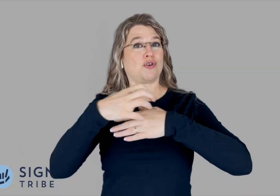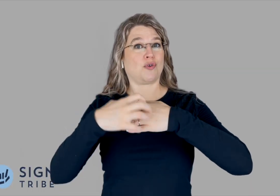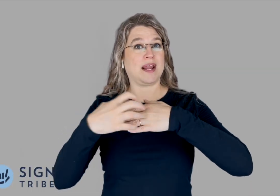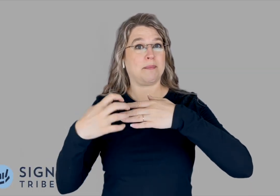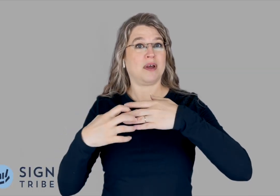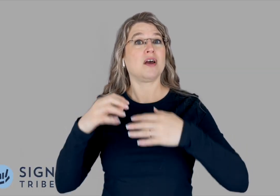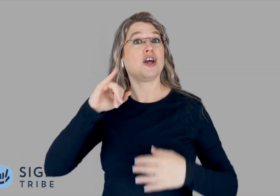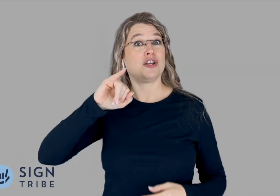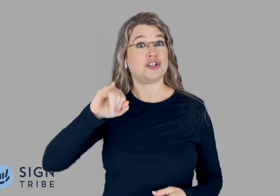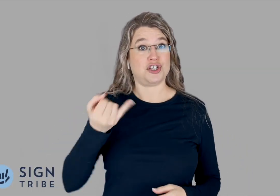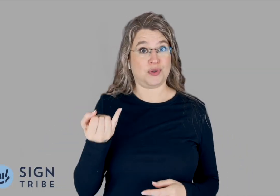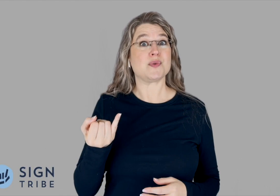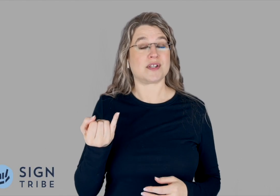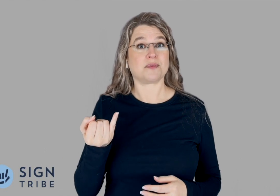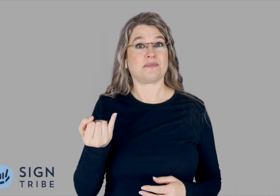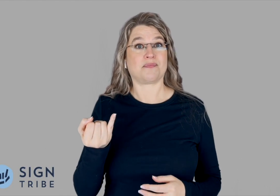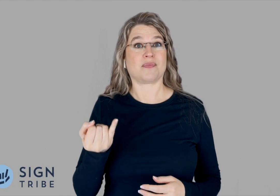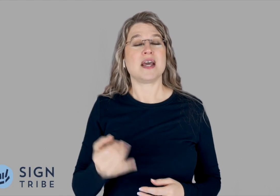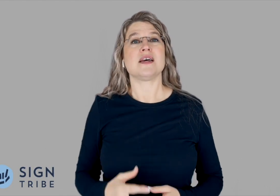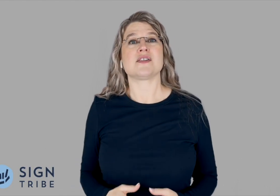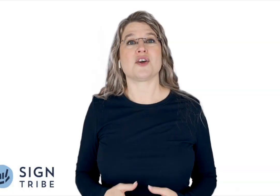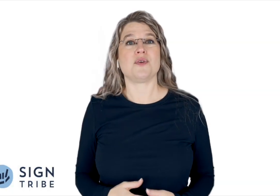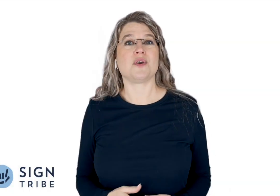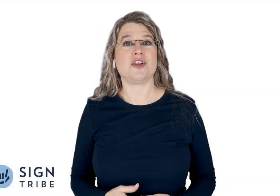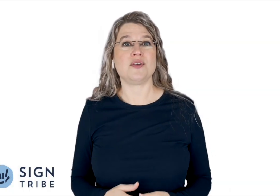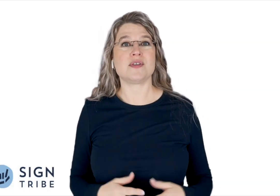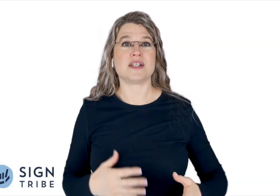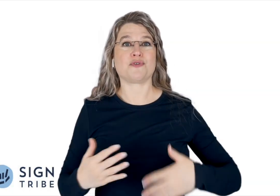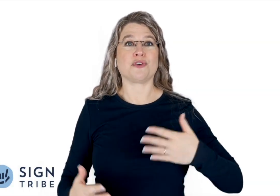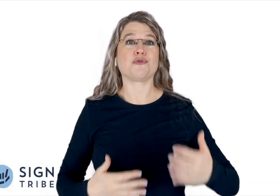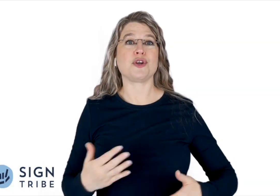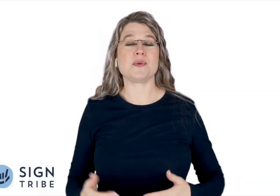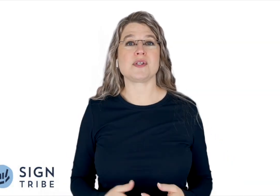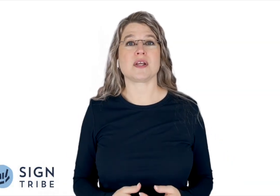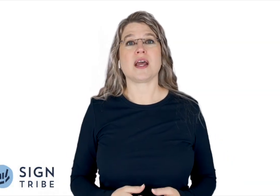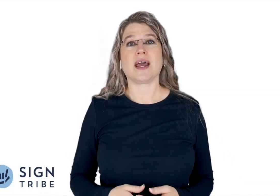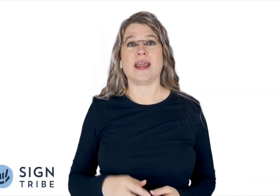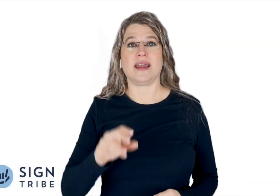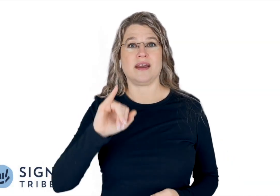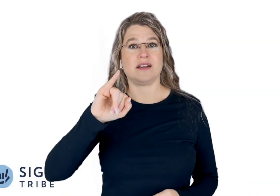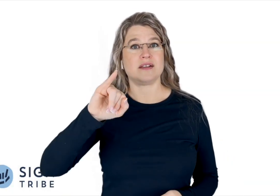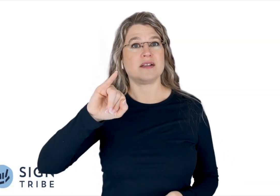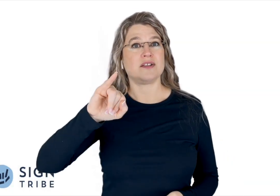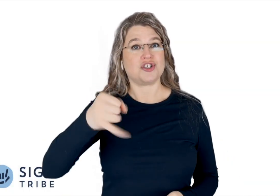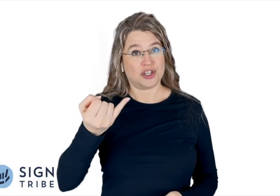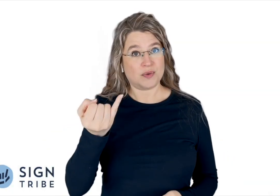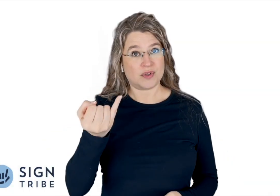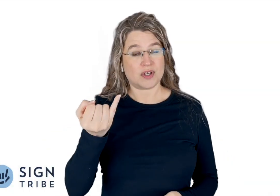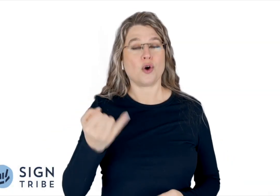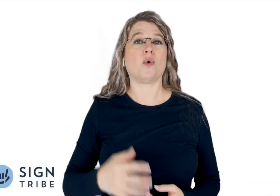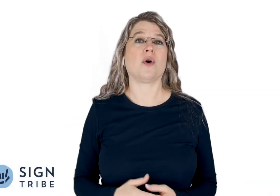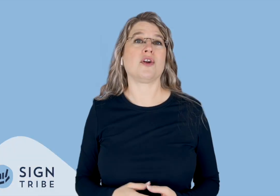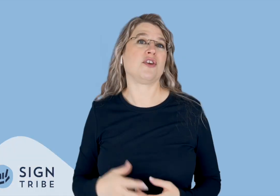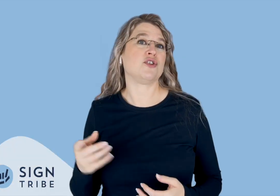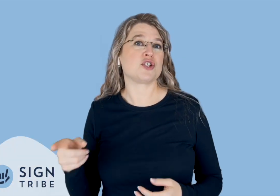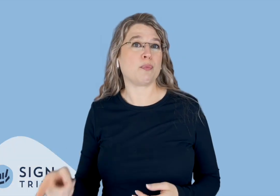grape juice. So you can use the different fruits and juice, or you can just